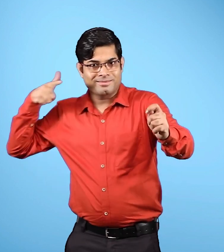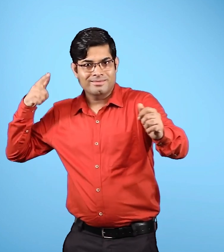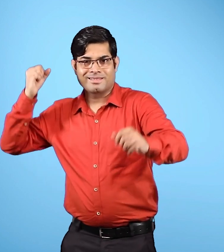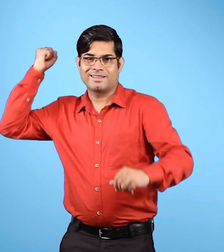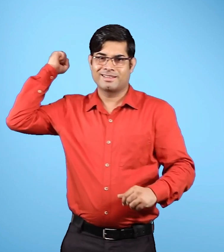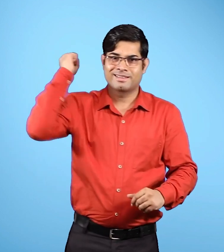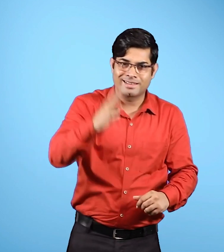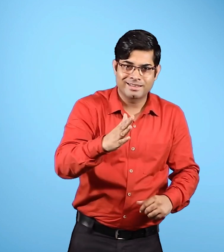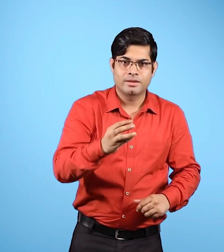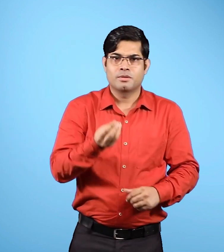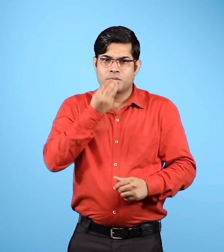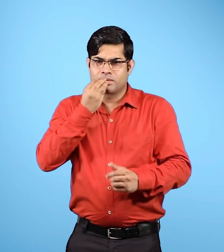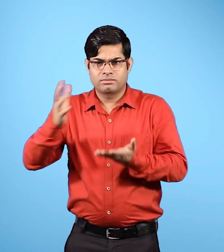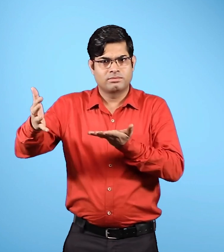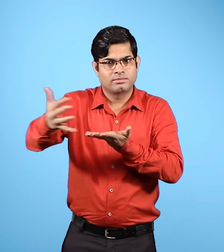Hunting and gathering.